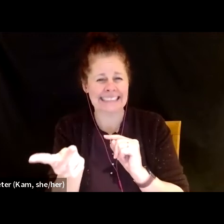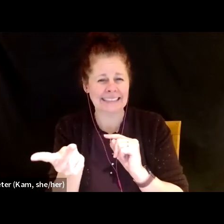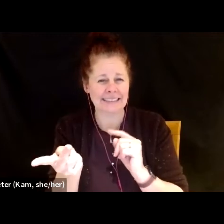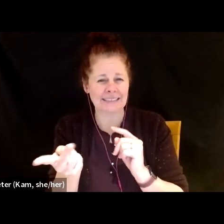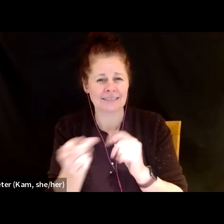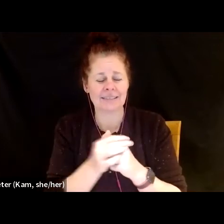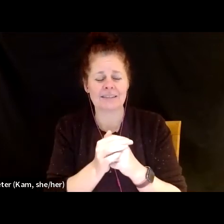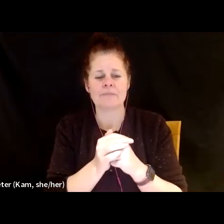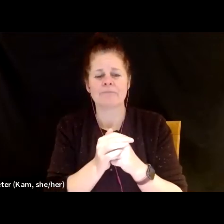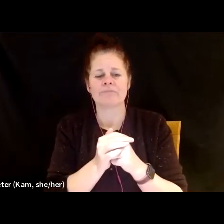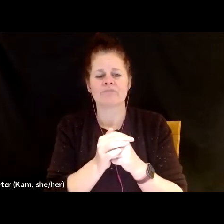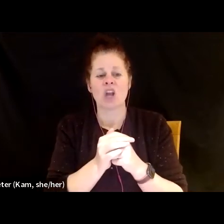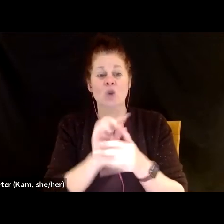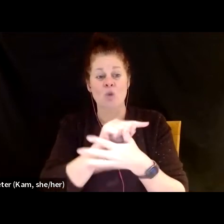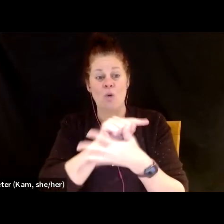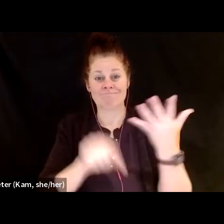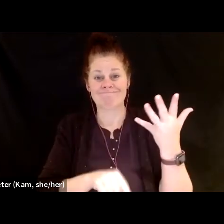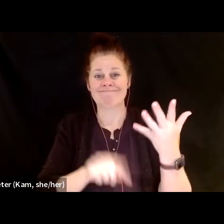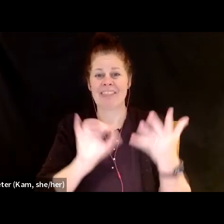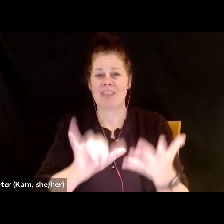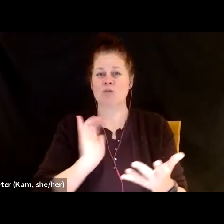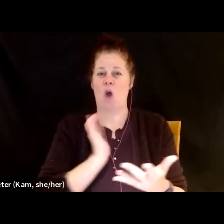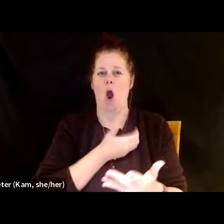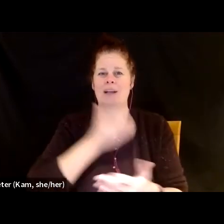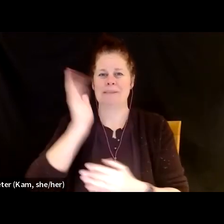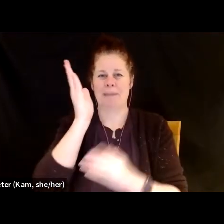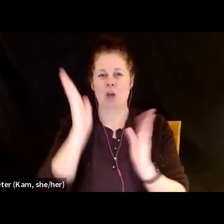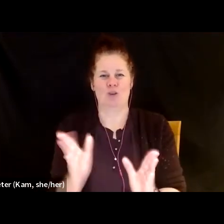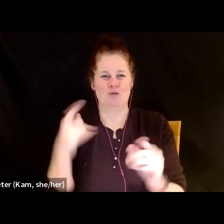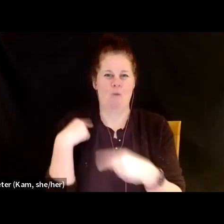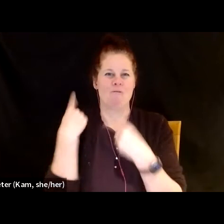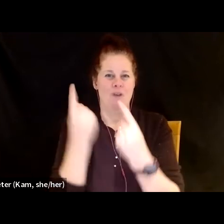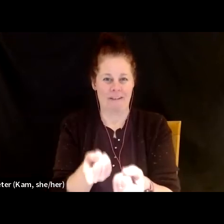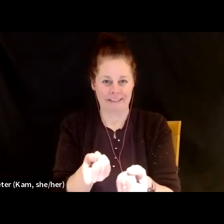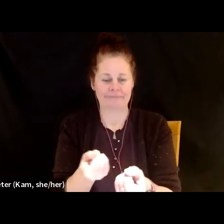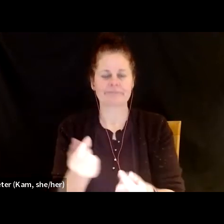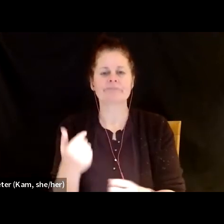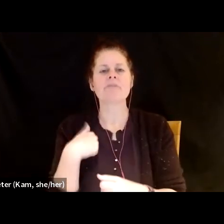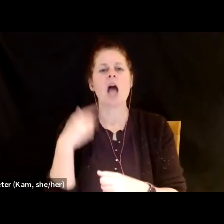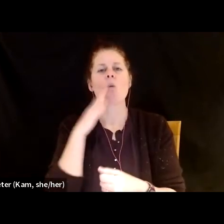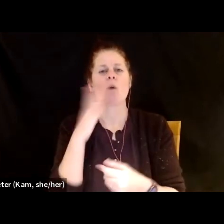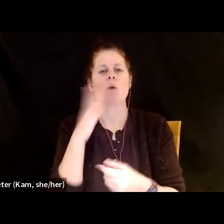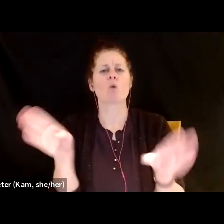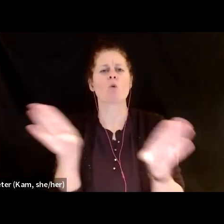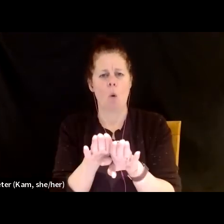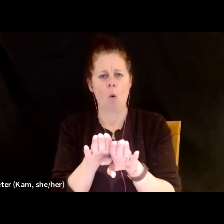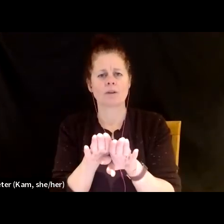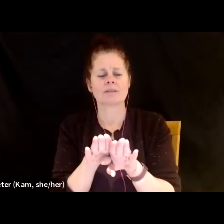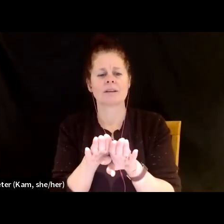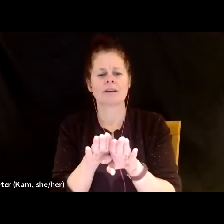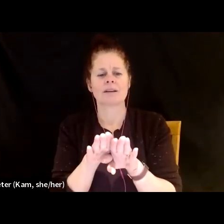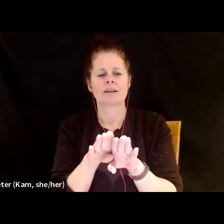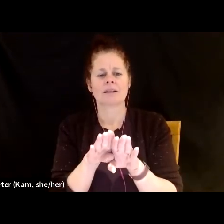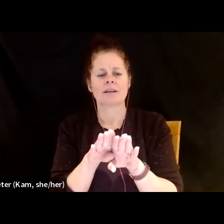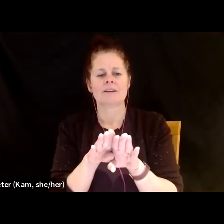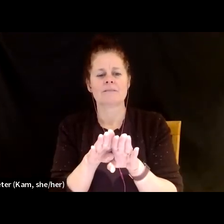those are the speakers we've had so far. And I'll end this by saying that we really keep in mind speakers that we